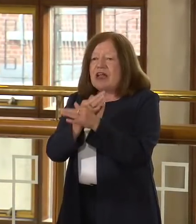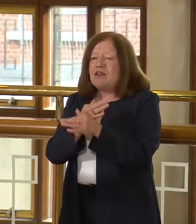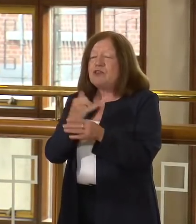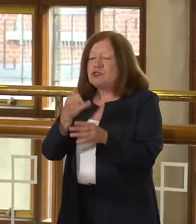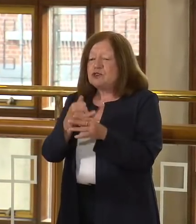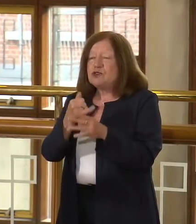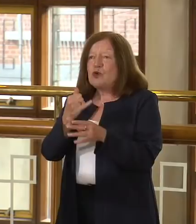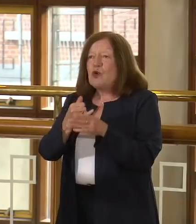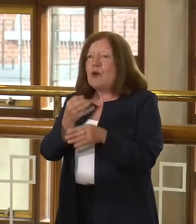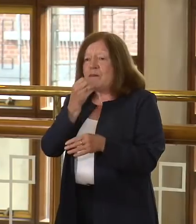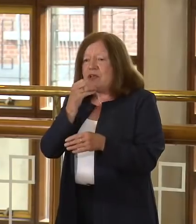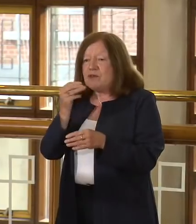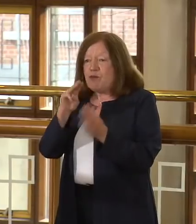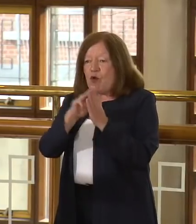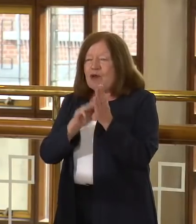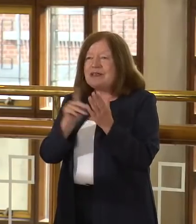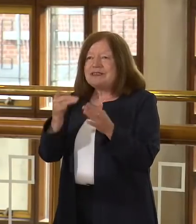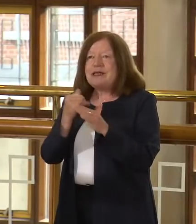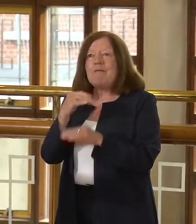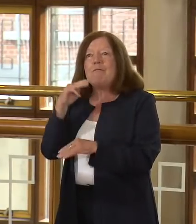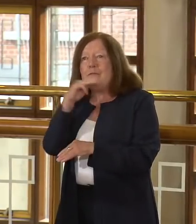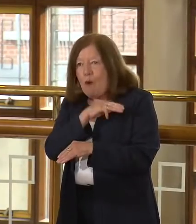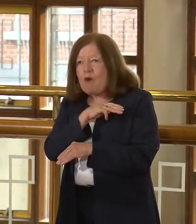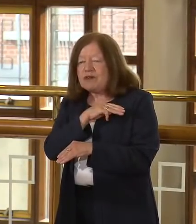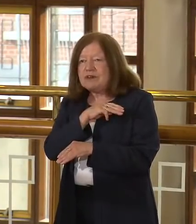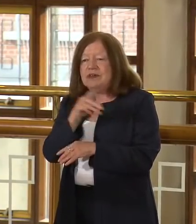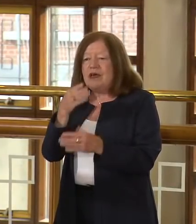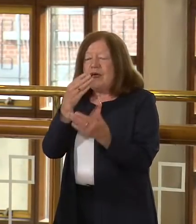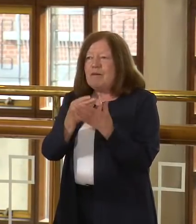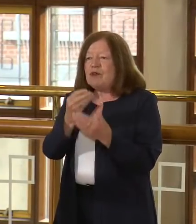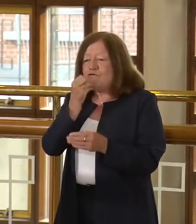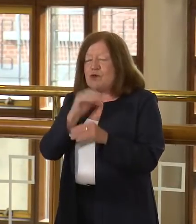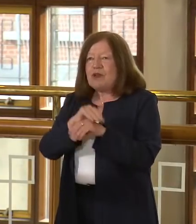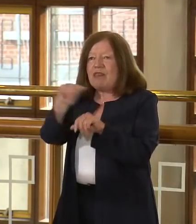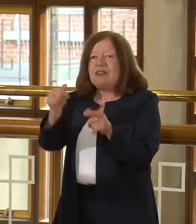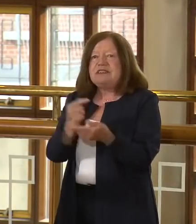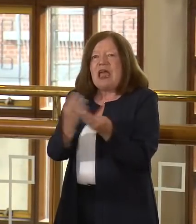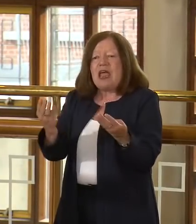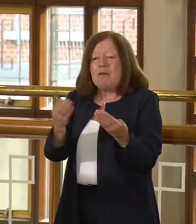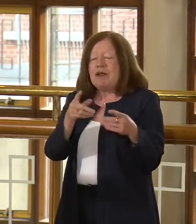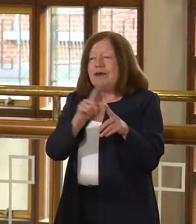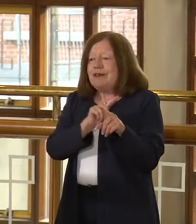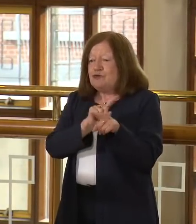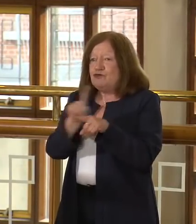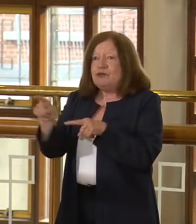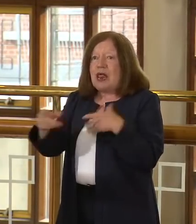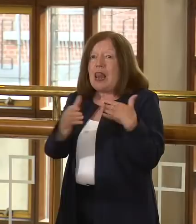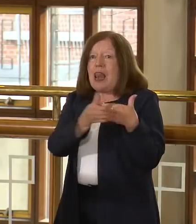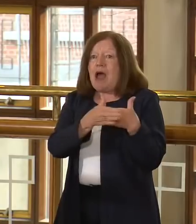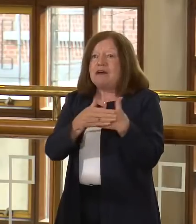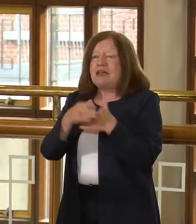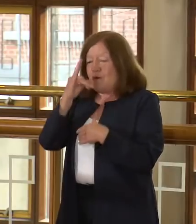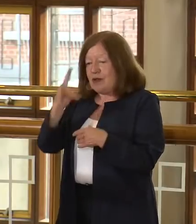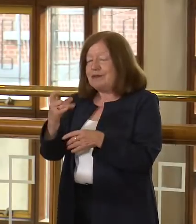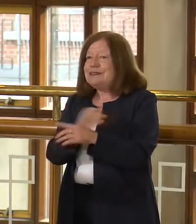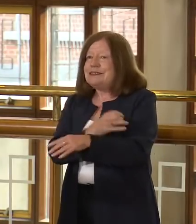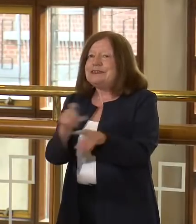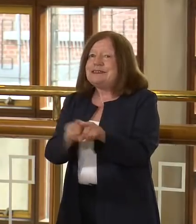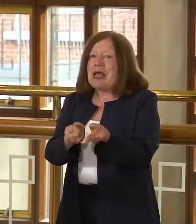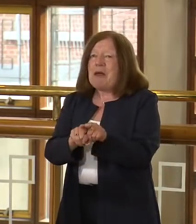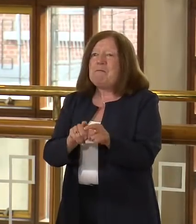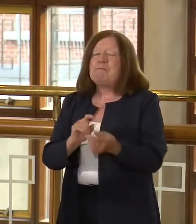programme is incredibly important, and it literally puts food on the table during the lockdown, and we wanted to make sure that we continued this during the summer.